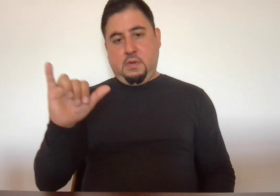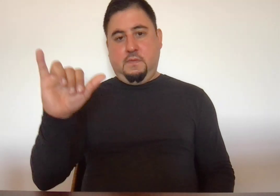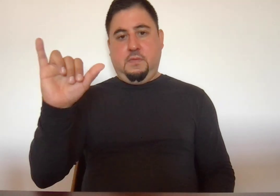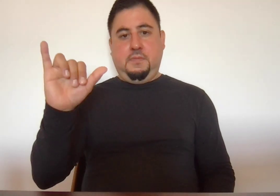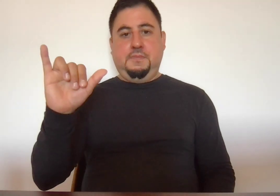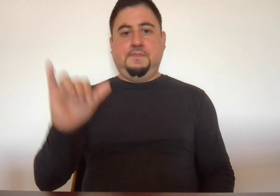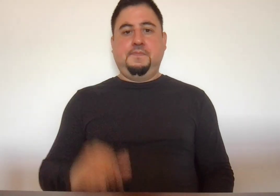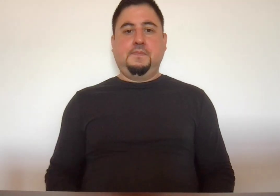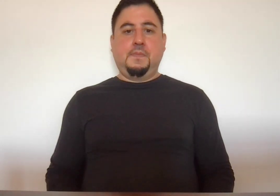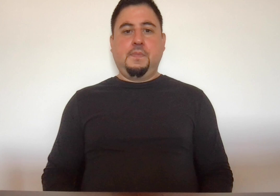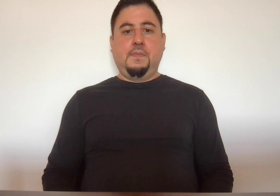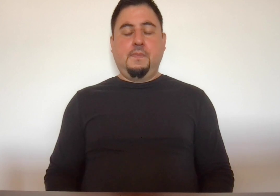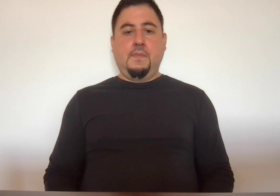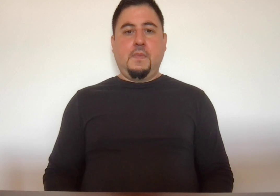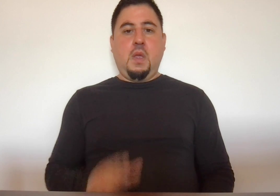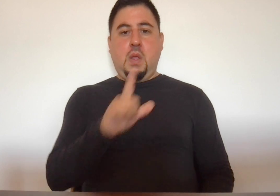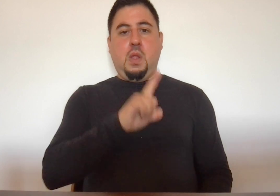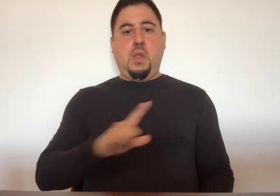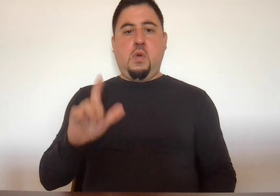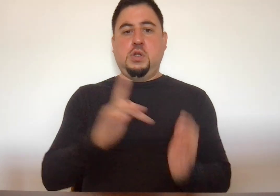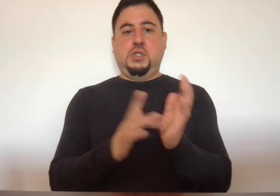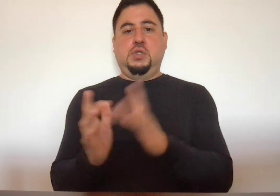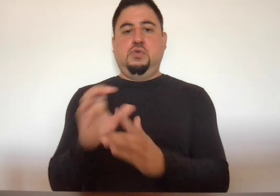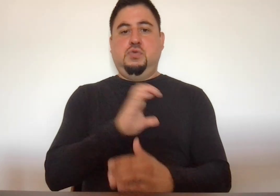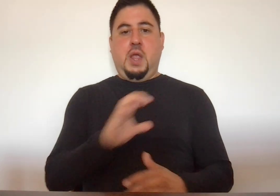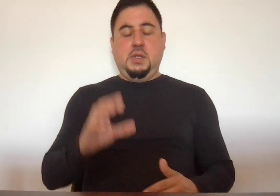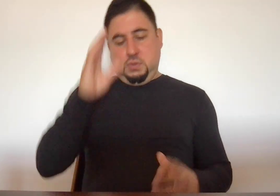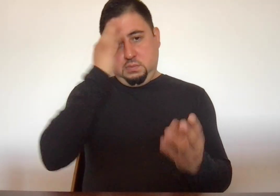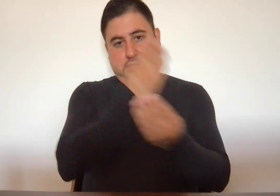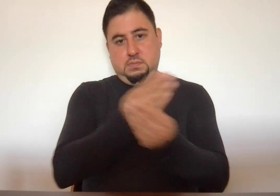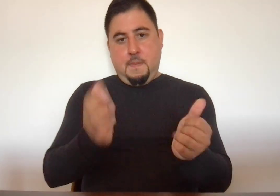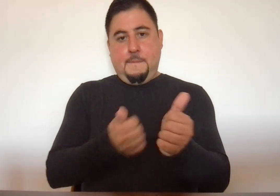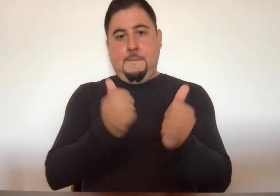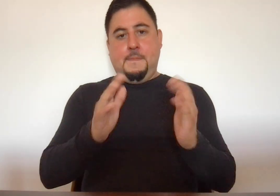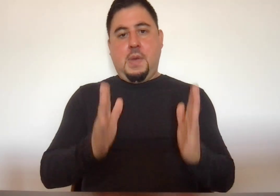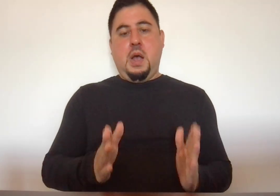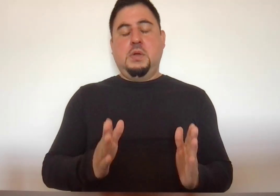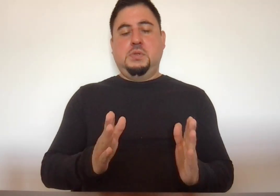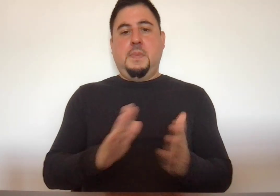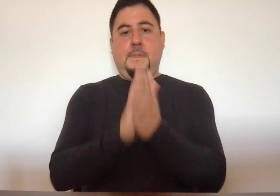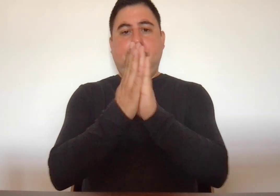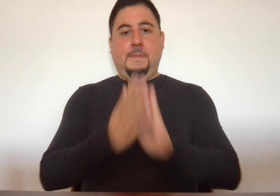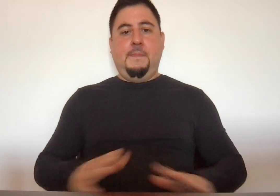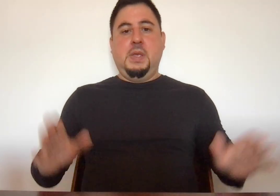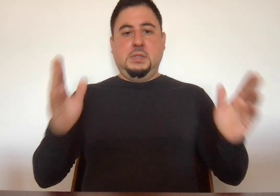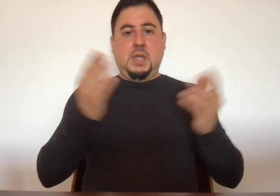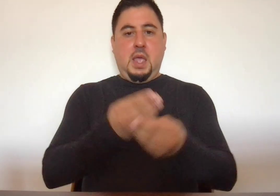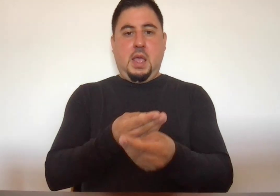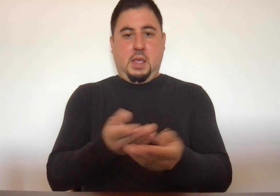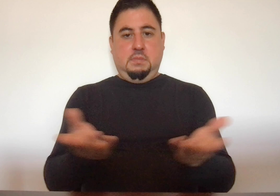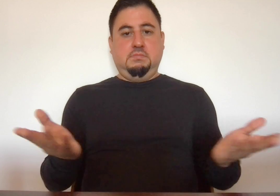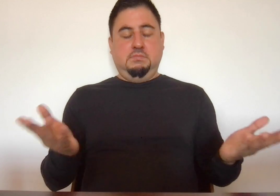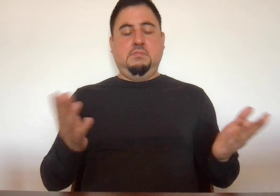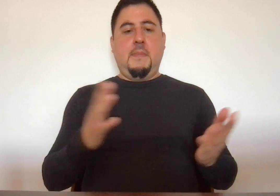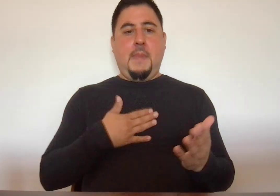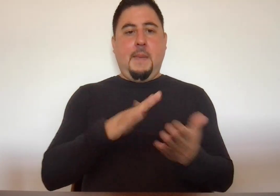forever. Lord Jesus Christ, you said to your apostles, Peace I leave you. My peace I give